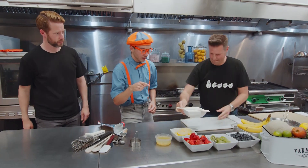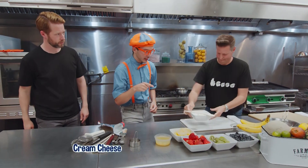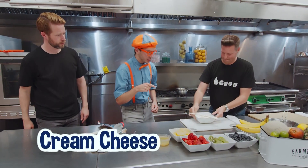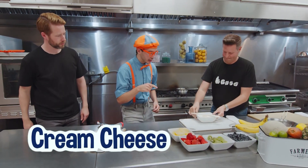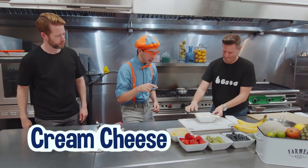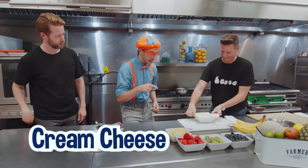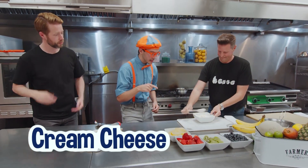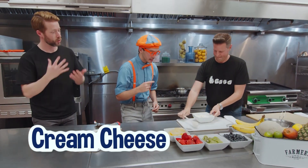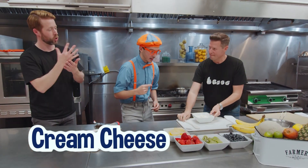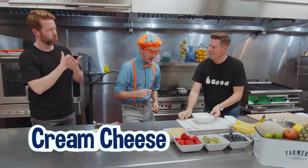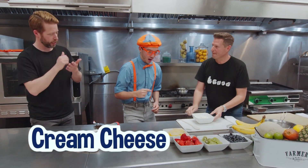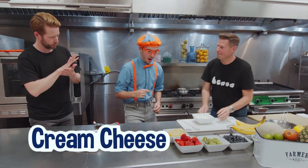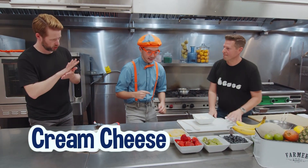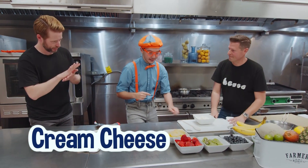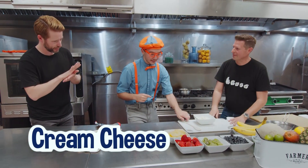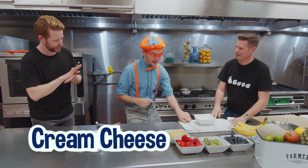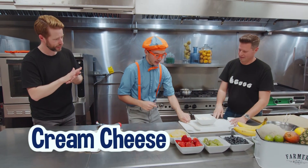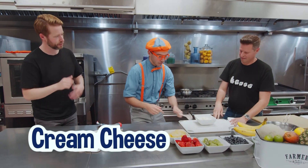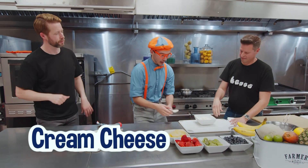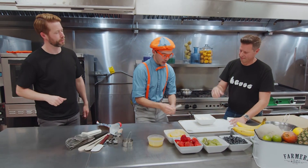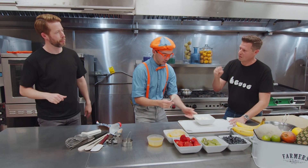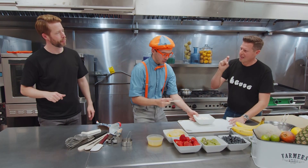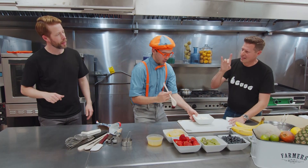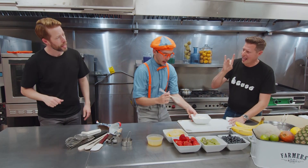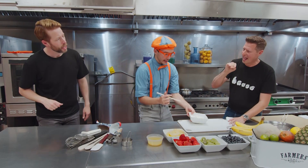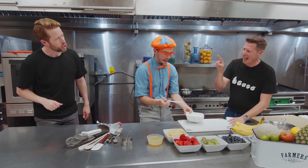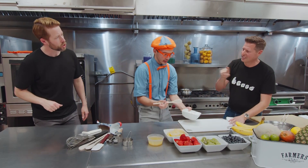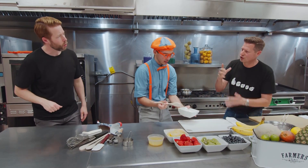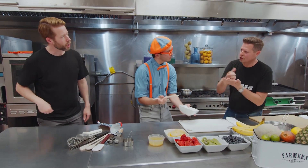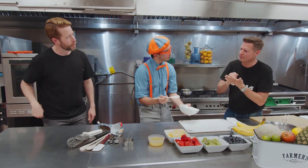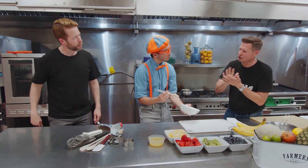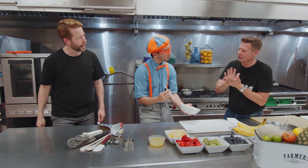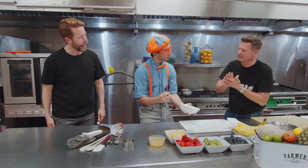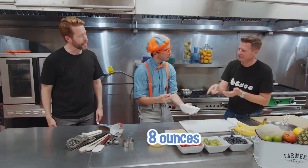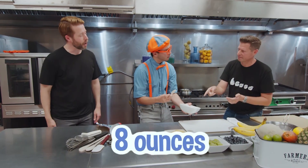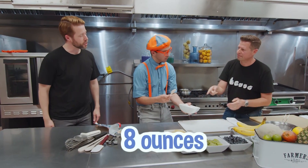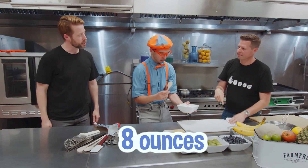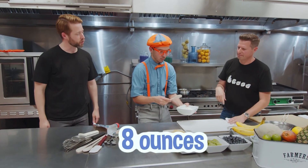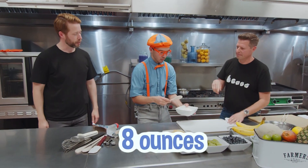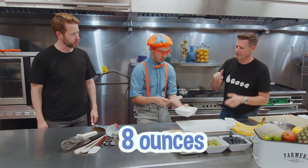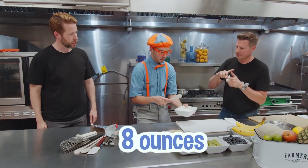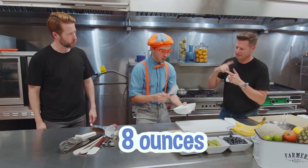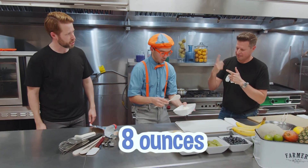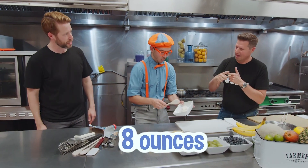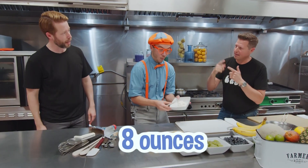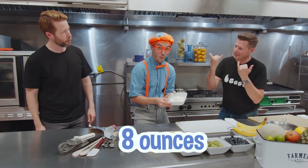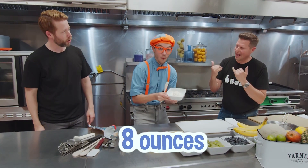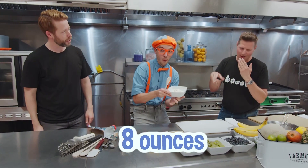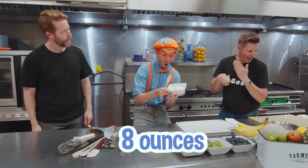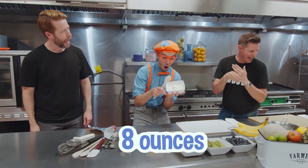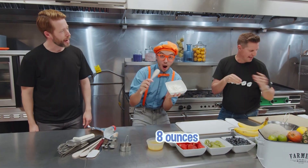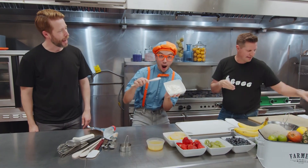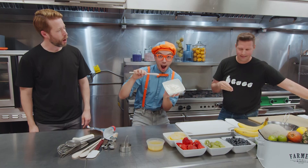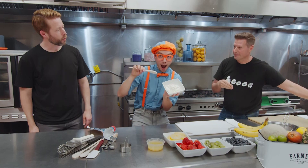Cream cheese! Awesome! And I guess... So we're going to put eight ounces of cream cheese, which is in that